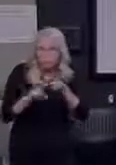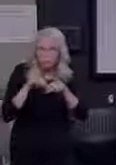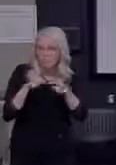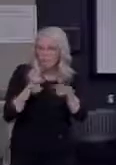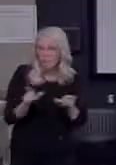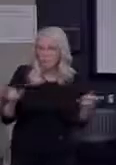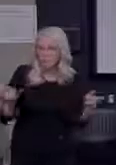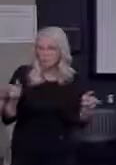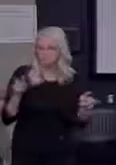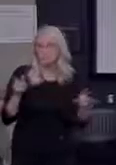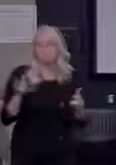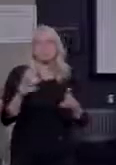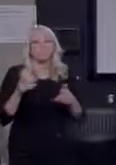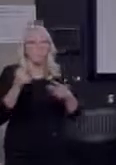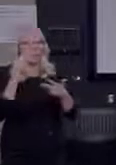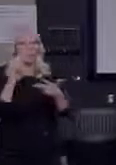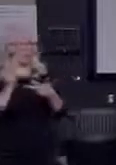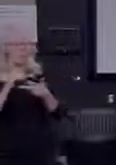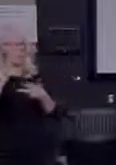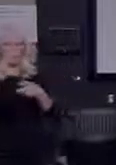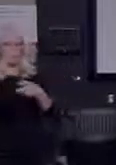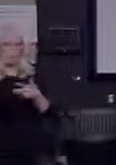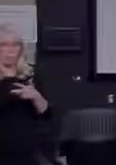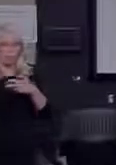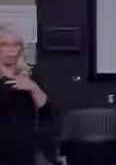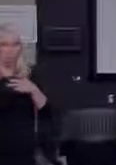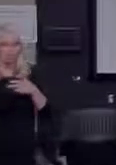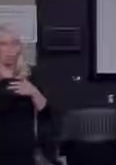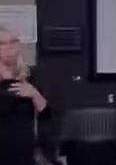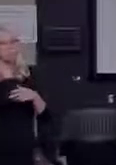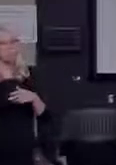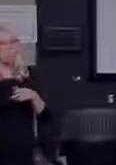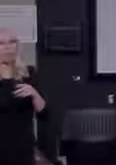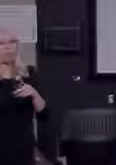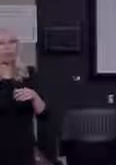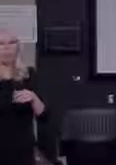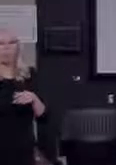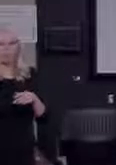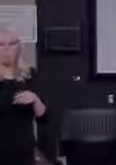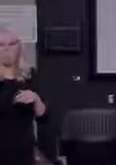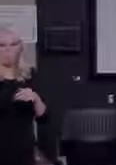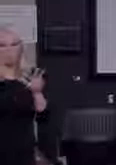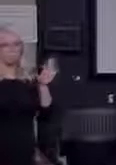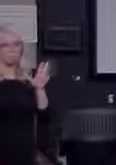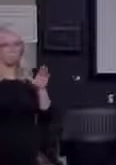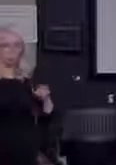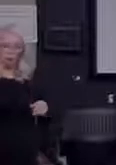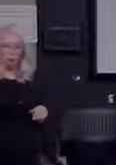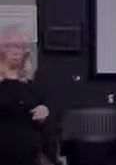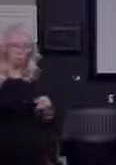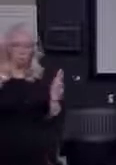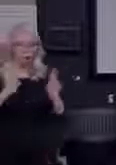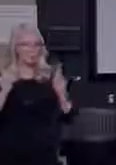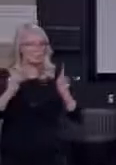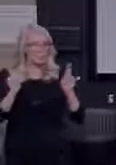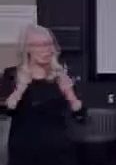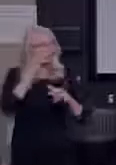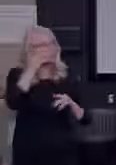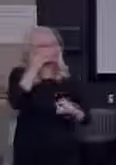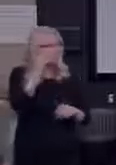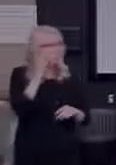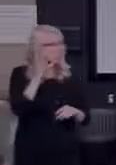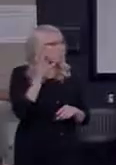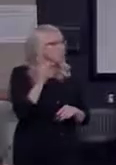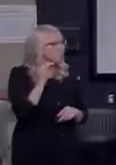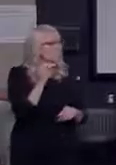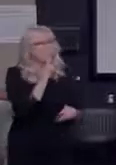The second one was the ultimate block party. Here was the idea, and Susie Ann was actually there, and really, it could